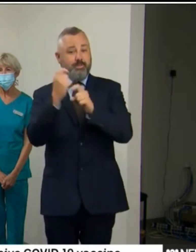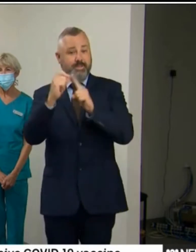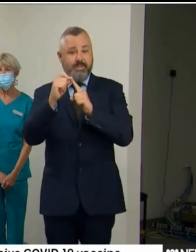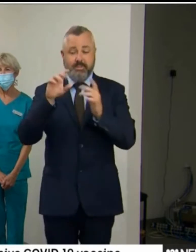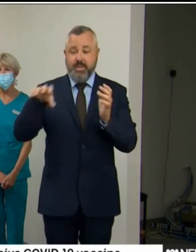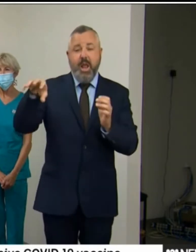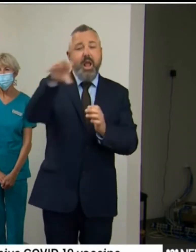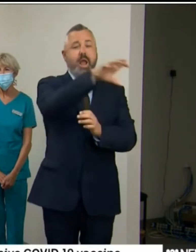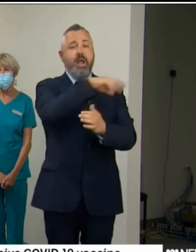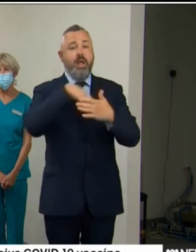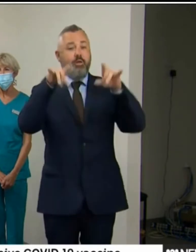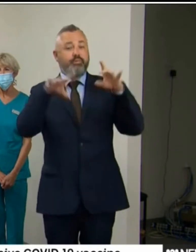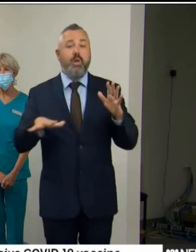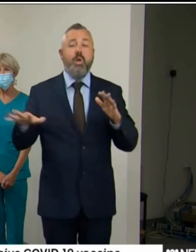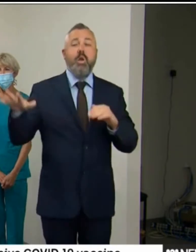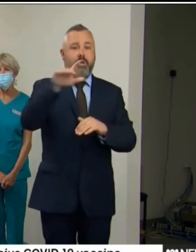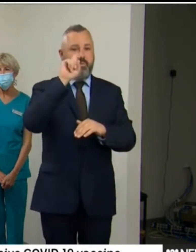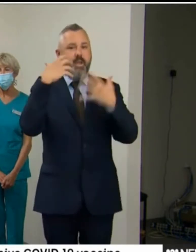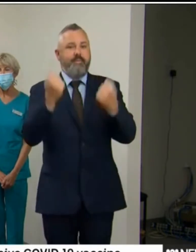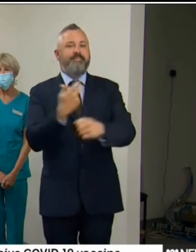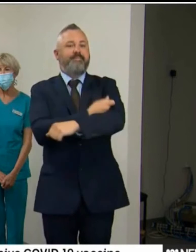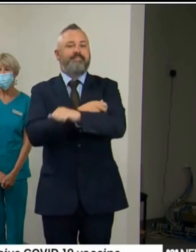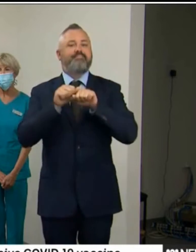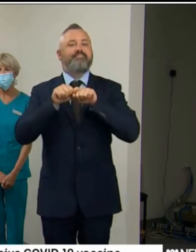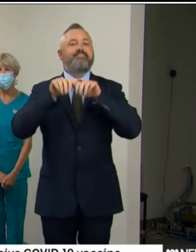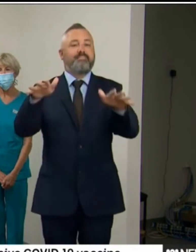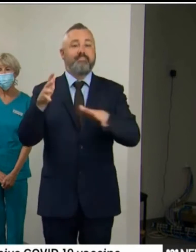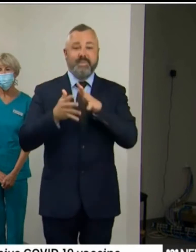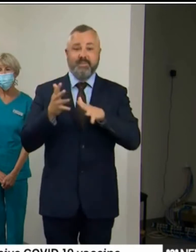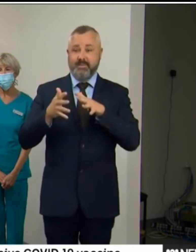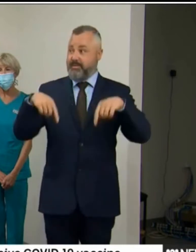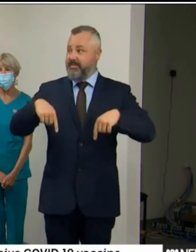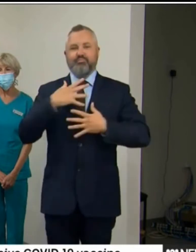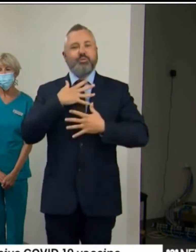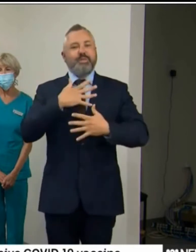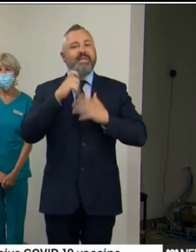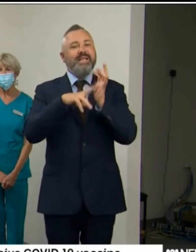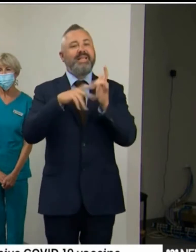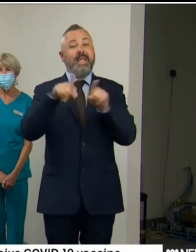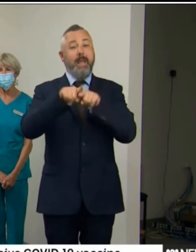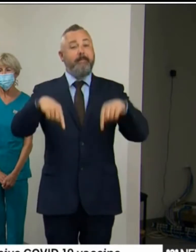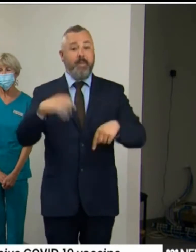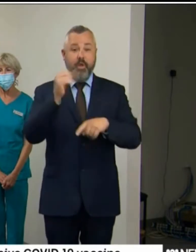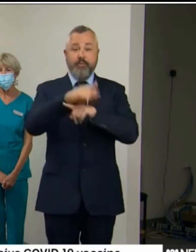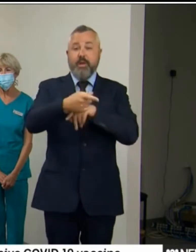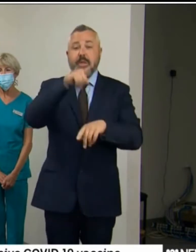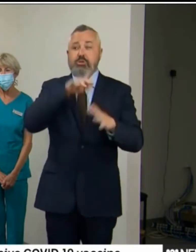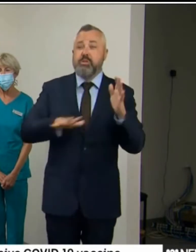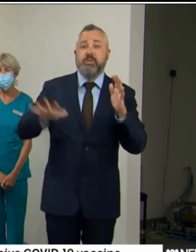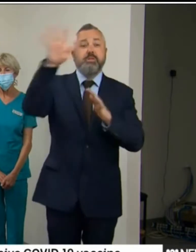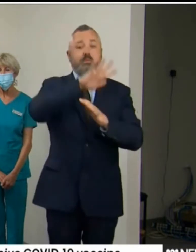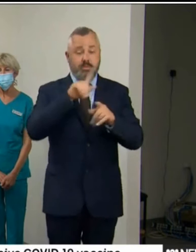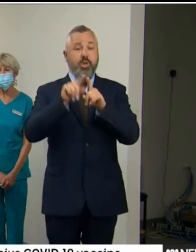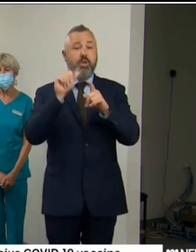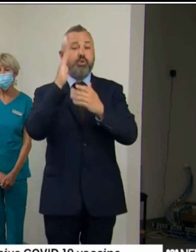country, over 100 of these respiratory clinics. The Indigenous Aboriginal community-controlled